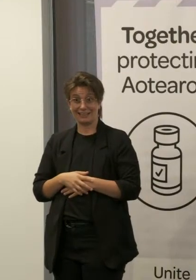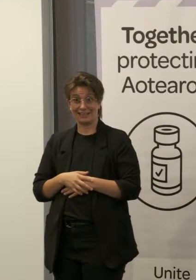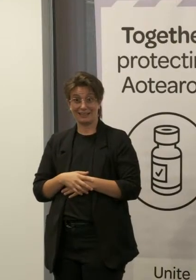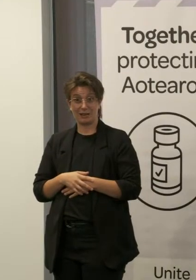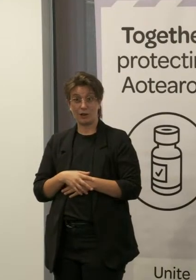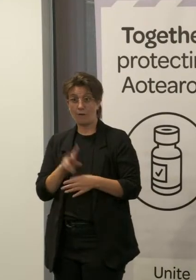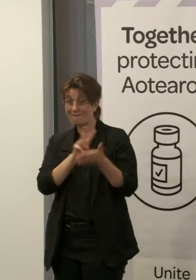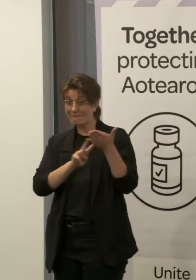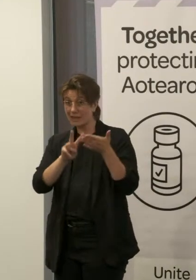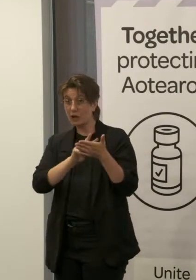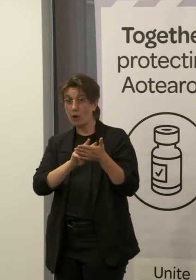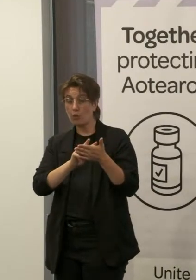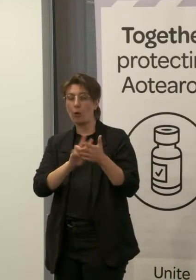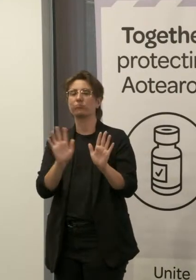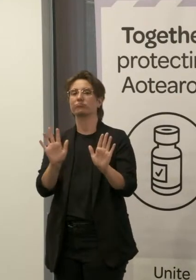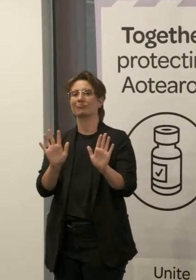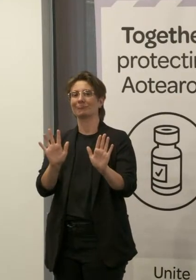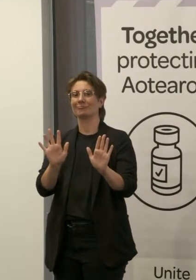Oh yes, the video.